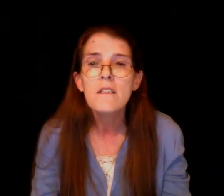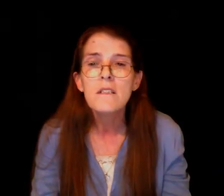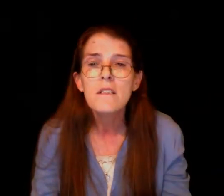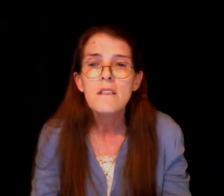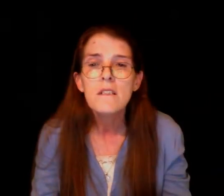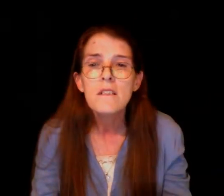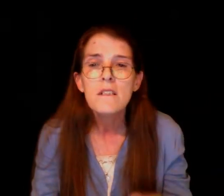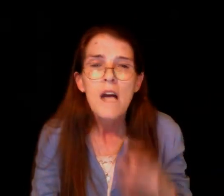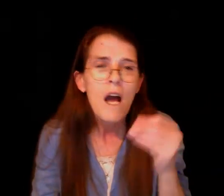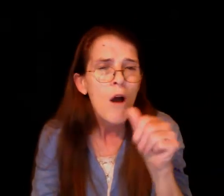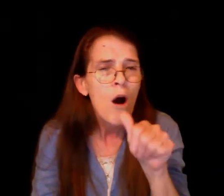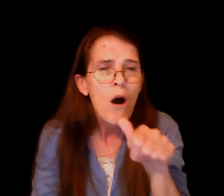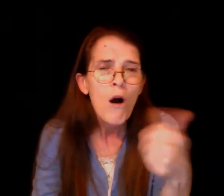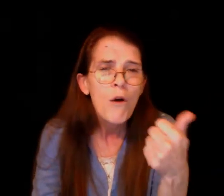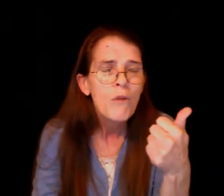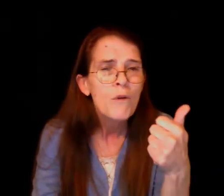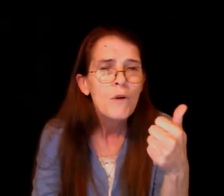And I'm going to let mommy drink it all.